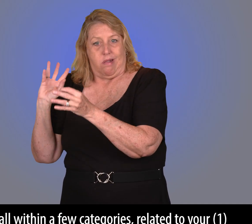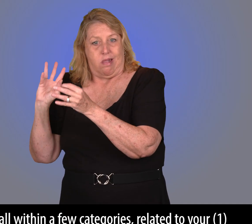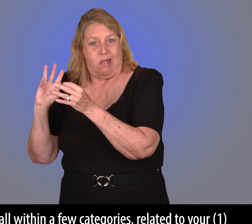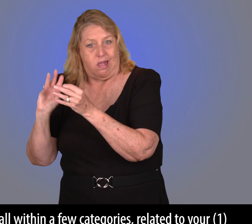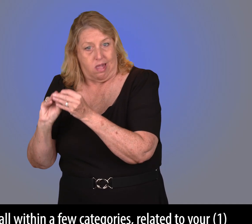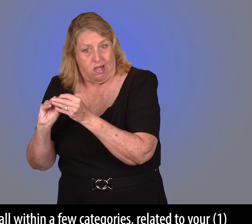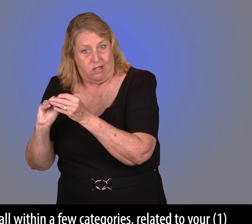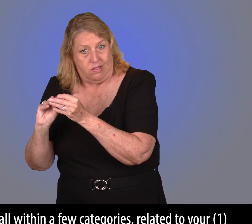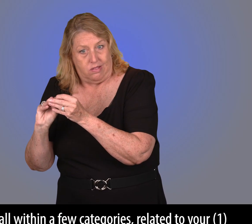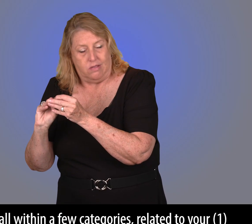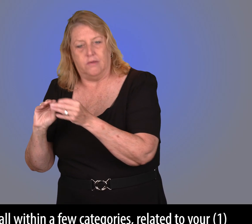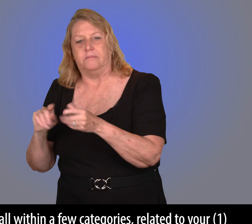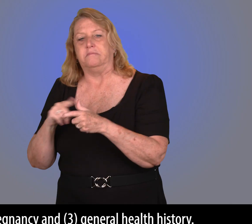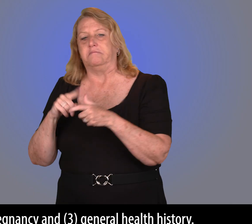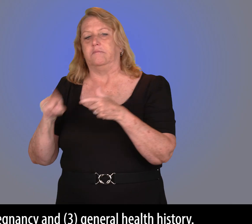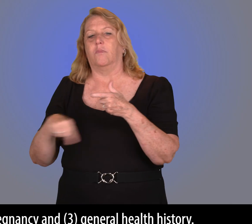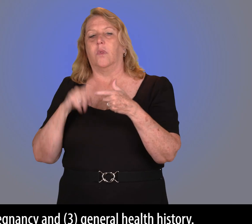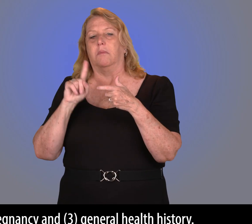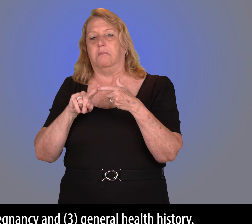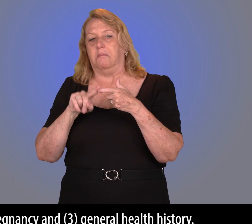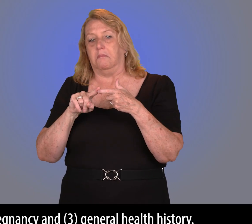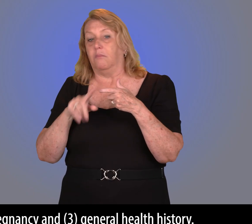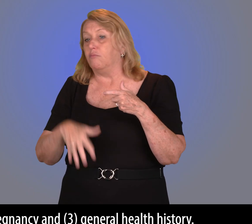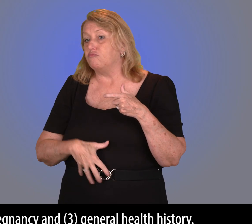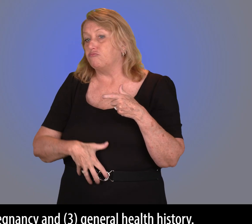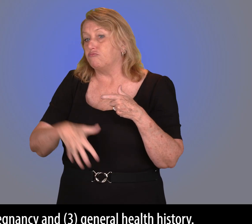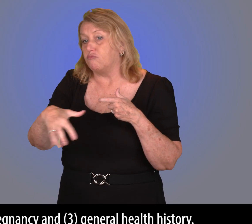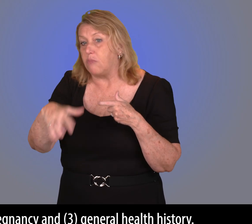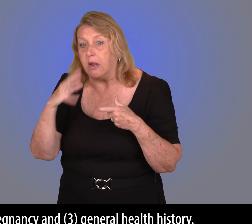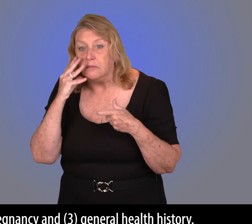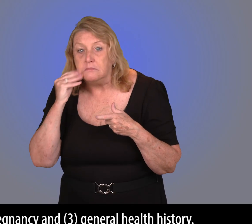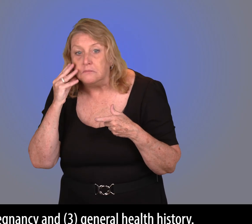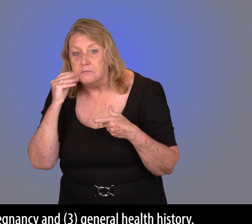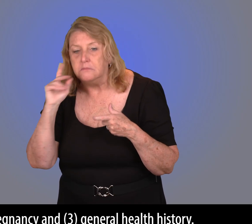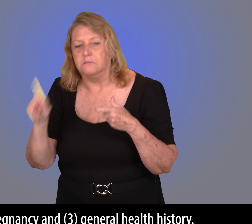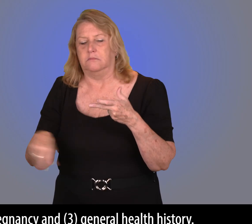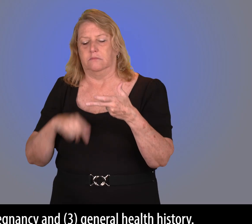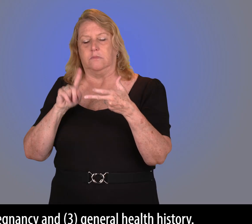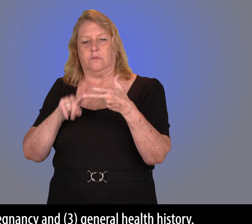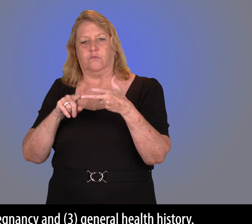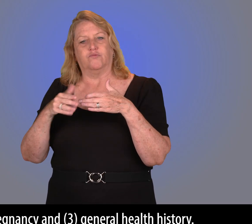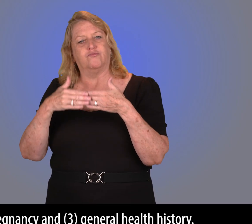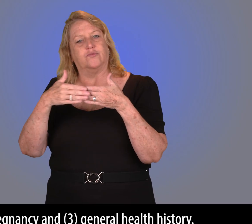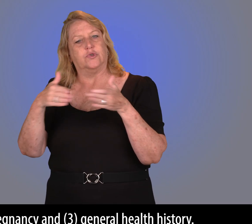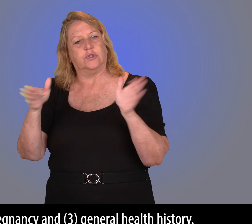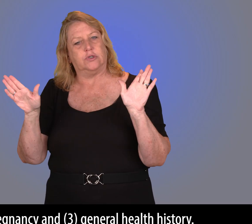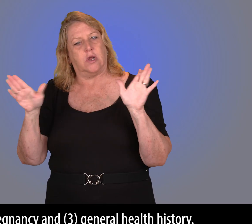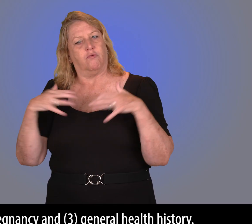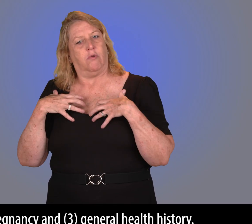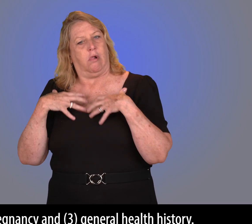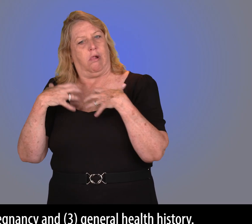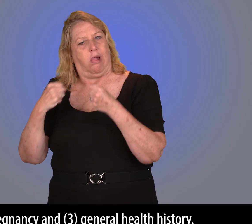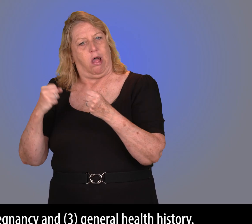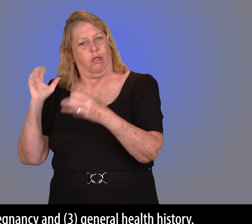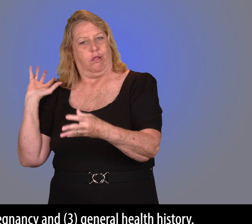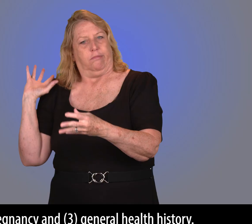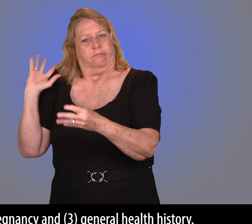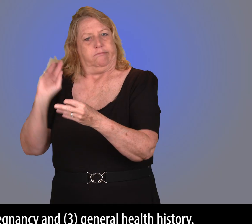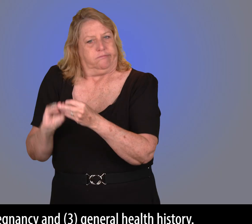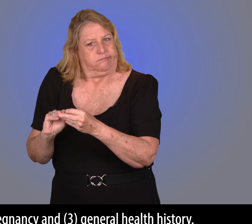related to your 1, GYN health, 2, pregnancy, and 3, general health